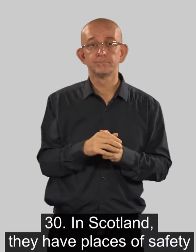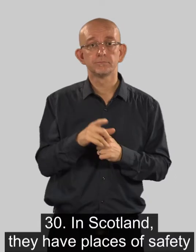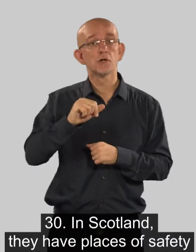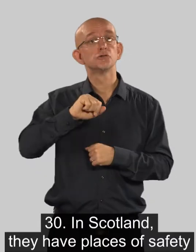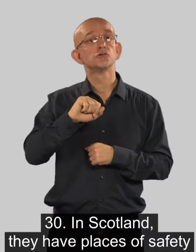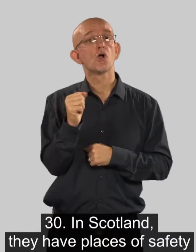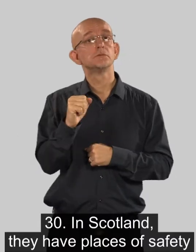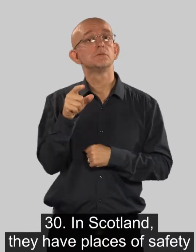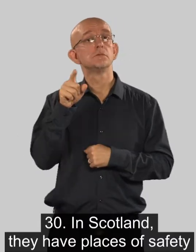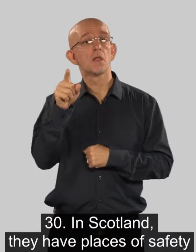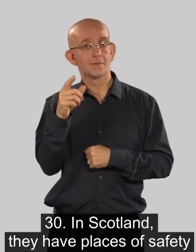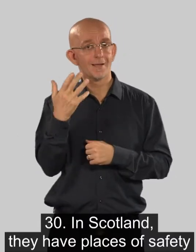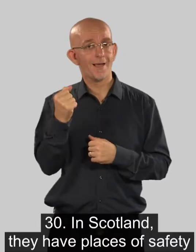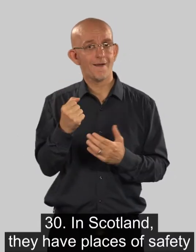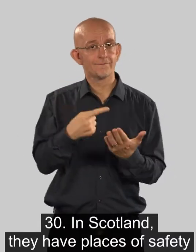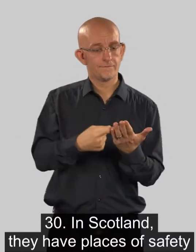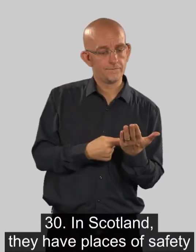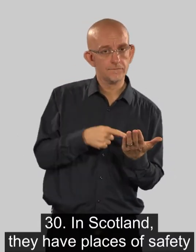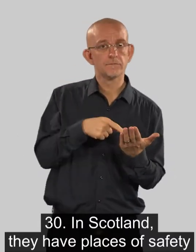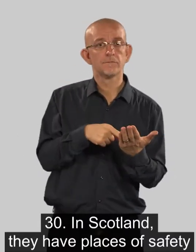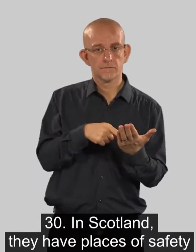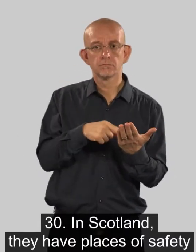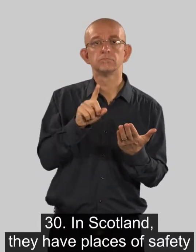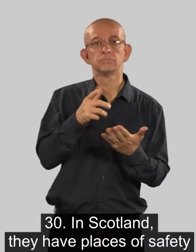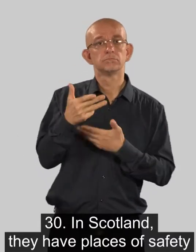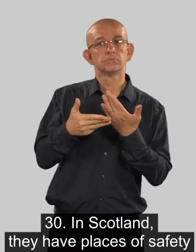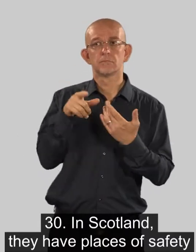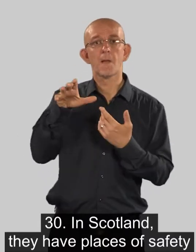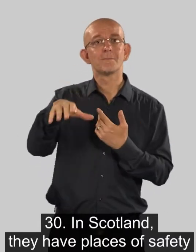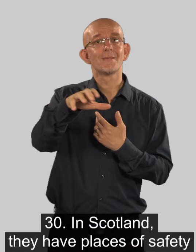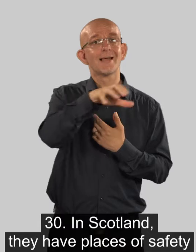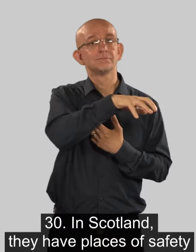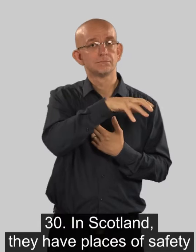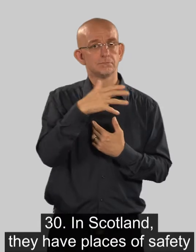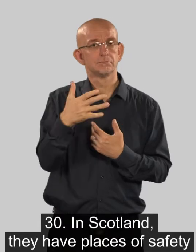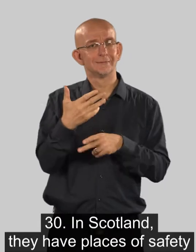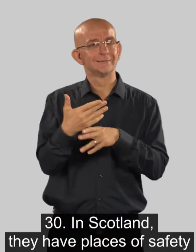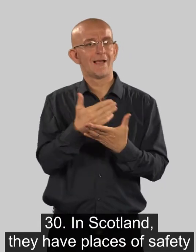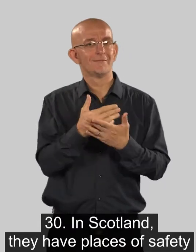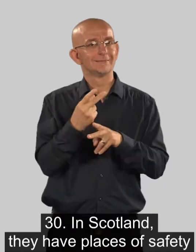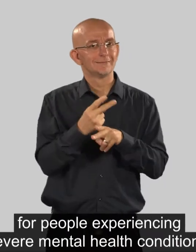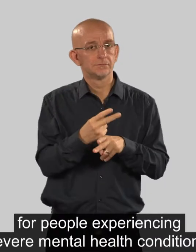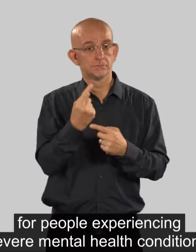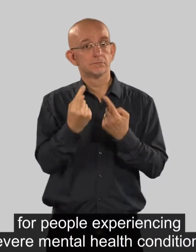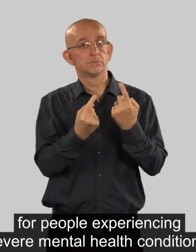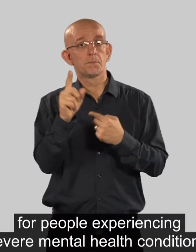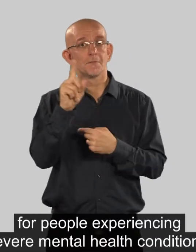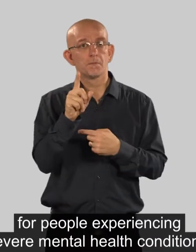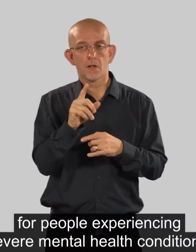30. In Scotland, they have places of safety for people experiencing severe mental